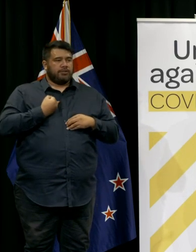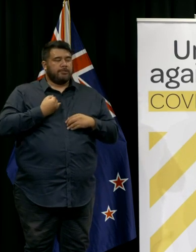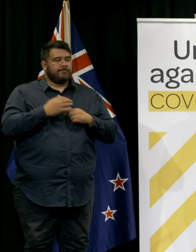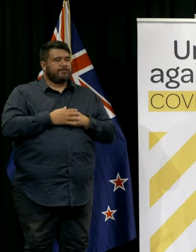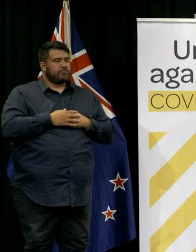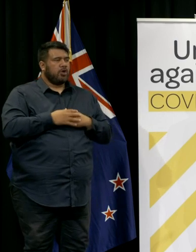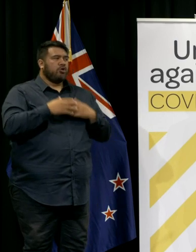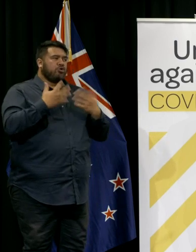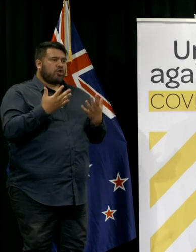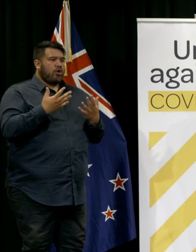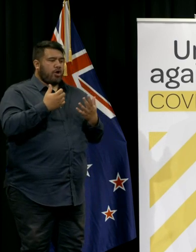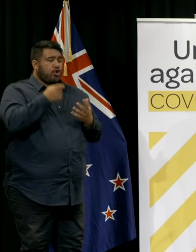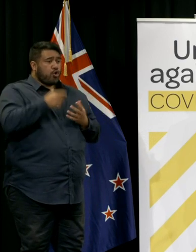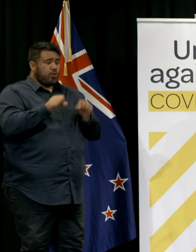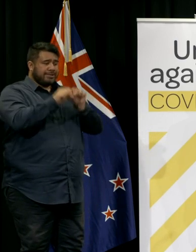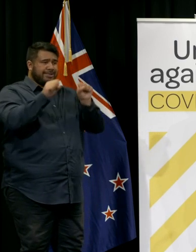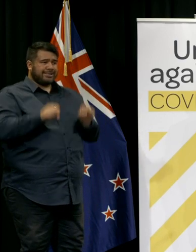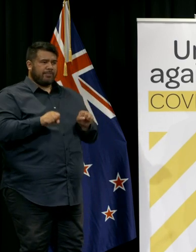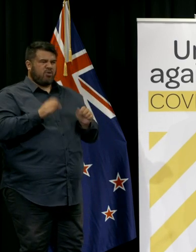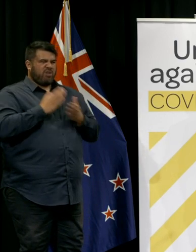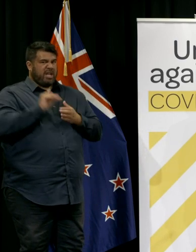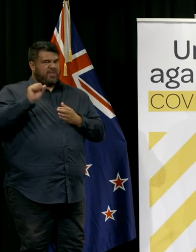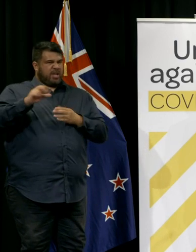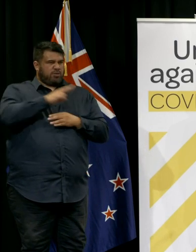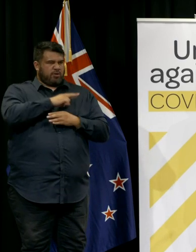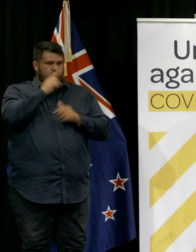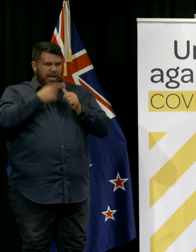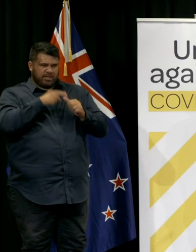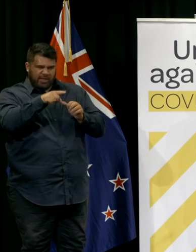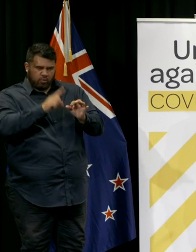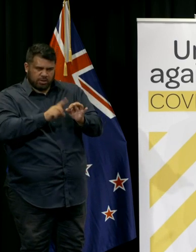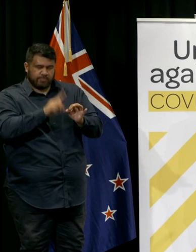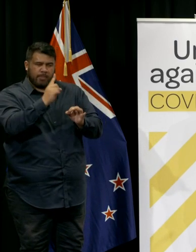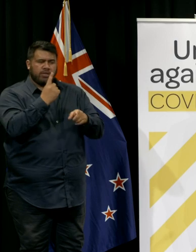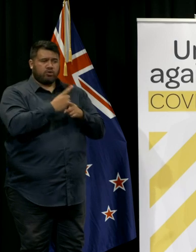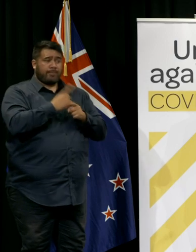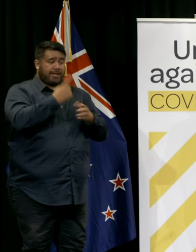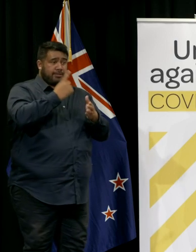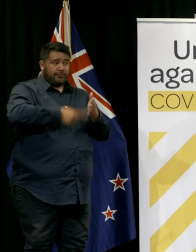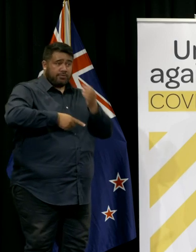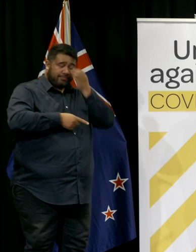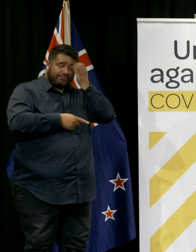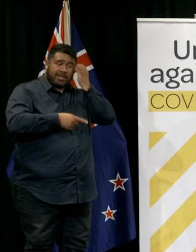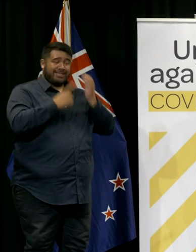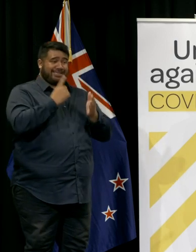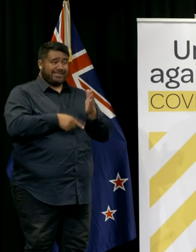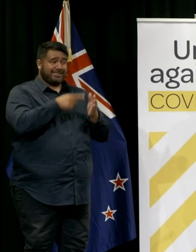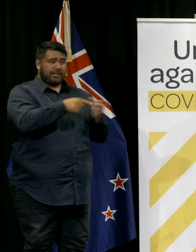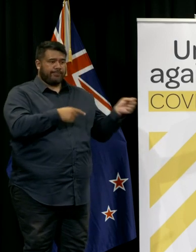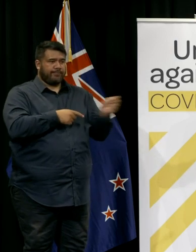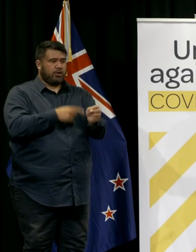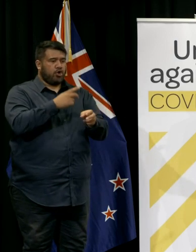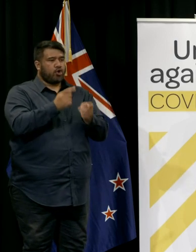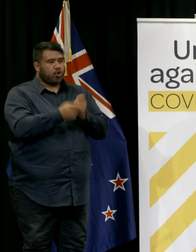the justice system to talk to this, but in terms of the sentencing, I do understand that will occur at a